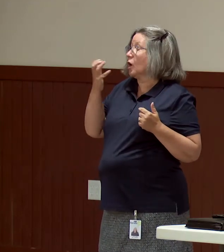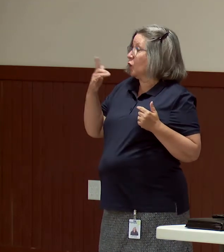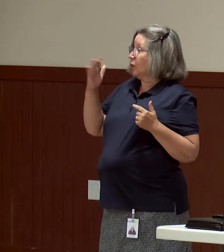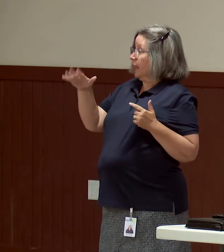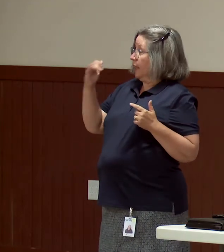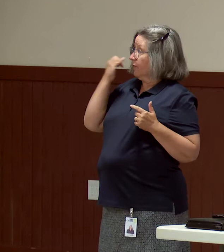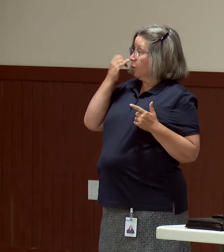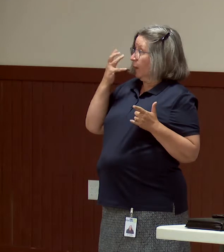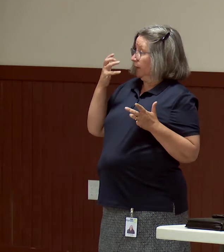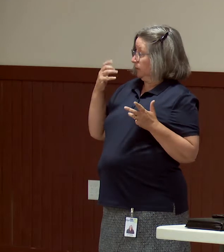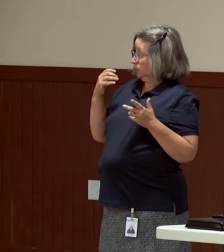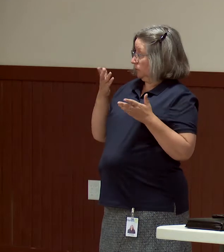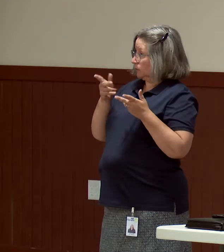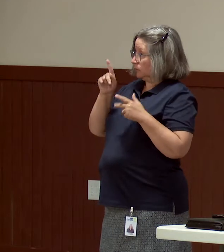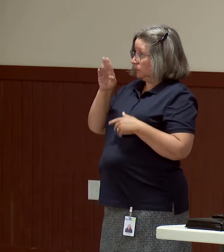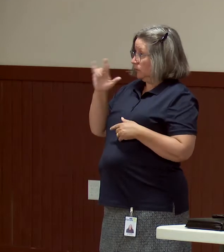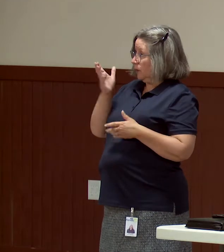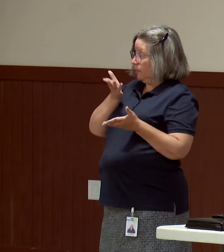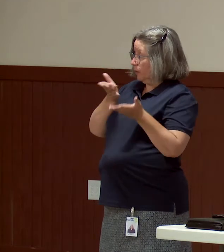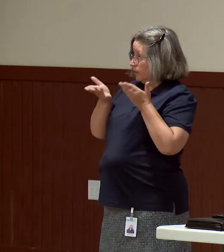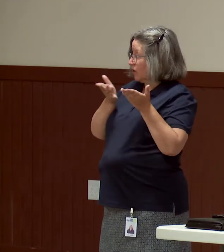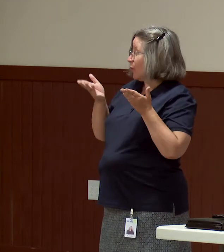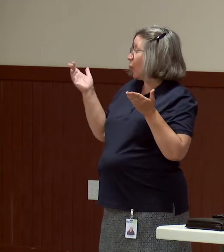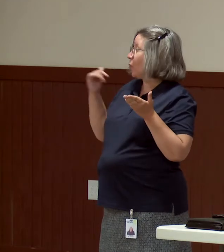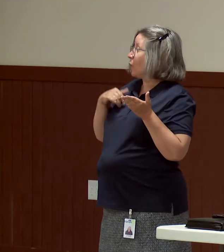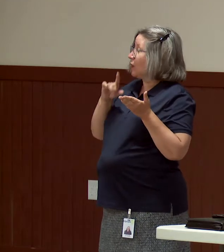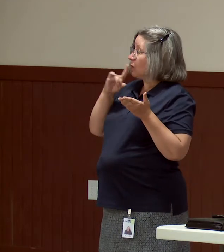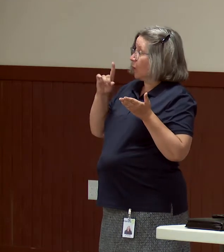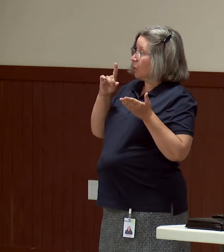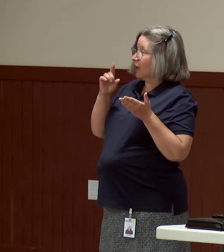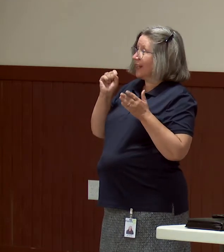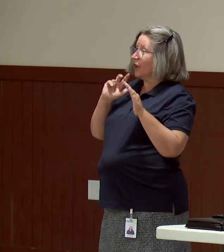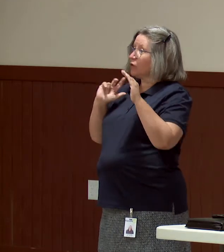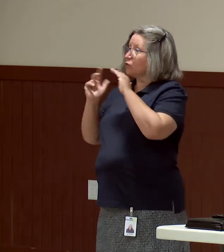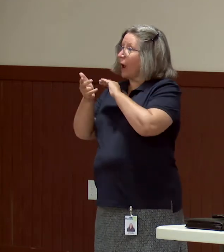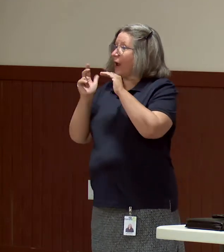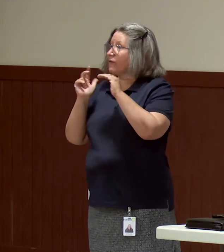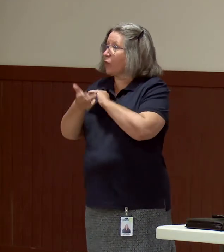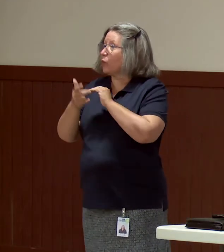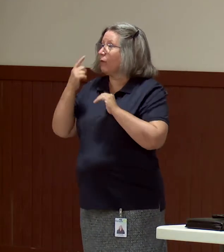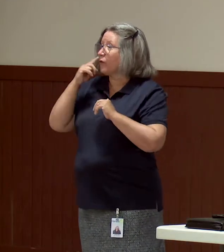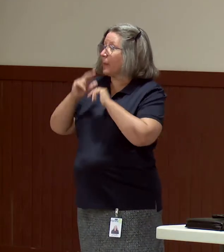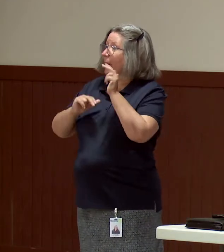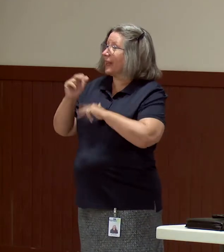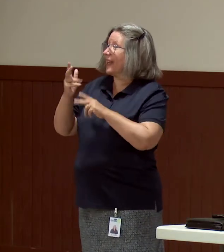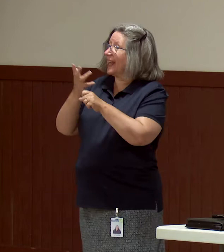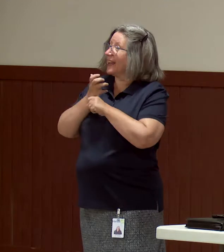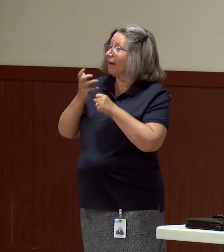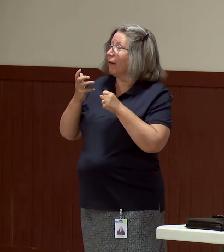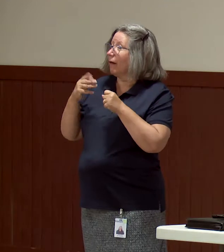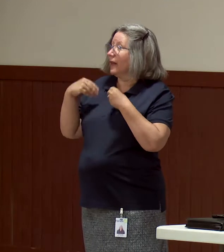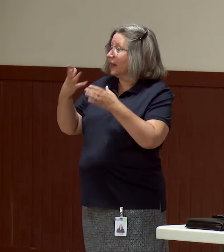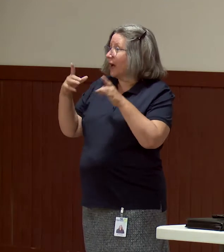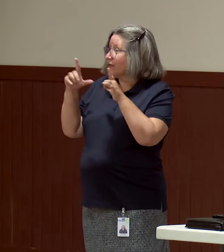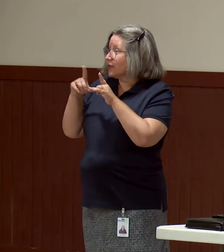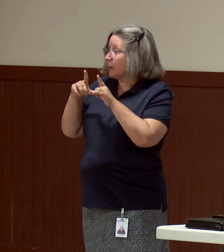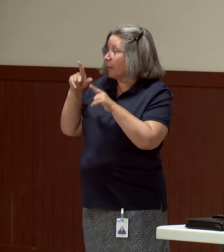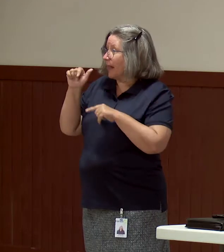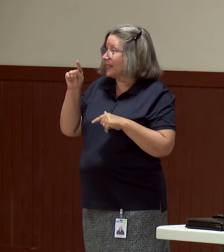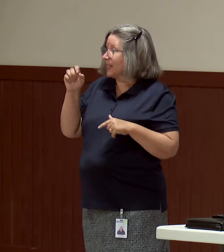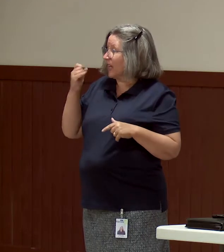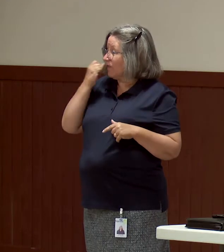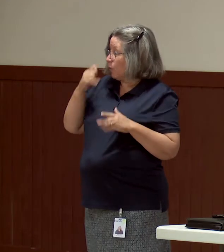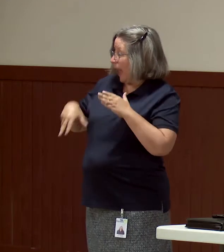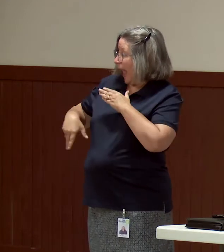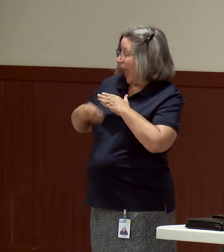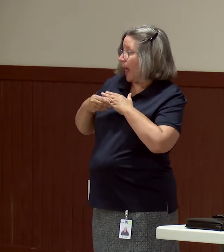to the public service center where the treasurer's office is and you get your license plates and we had to close that building again and close the lobby, a drive-through, for